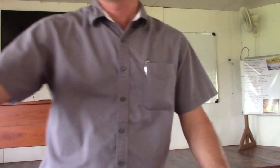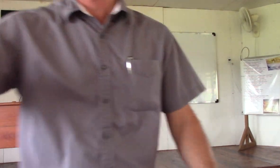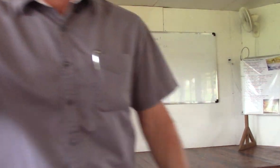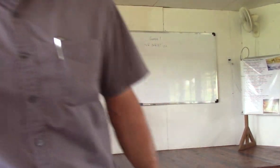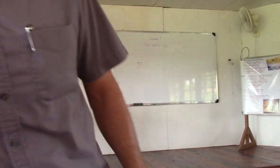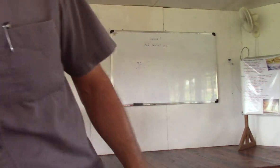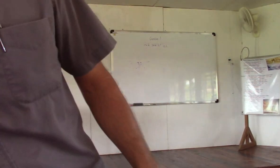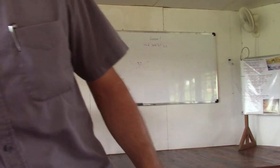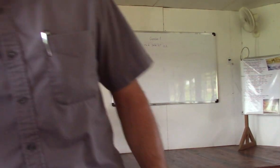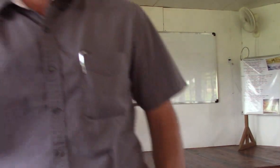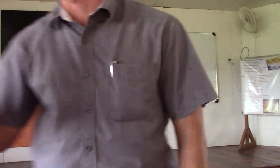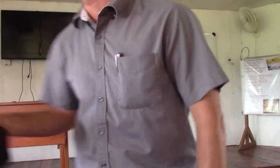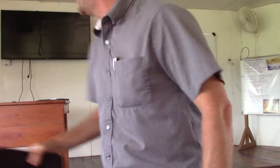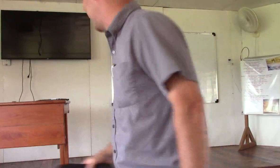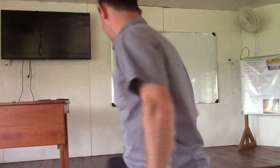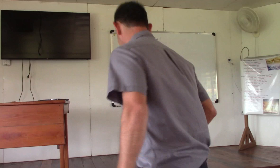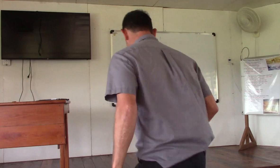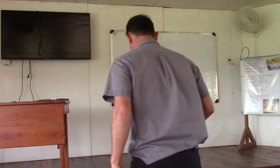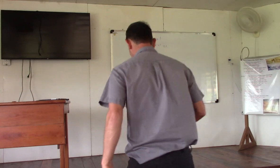brother. Boys, Hitler.